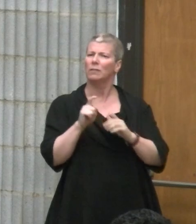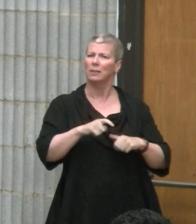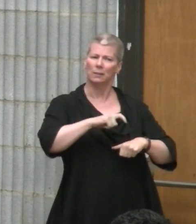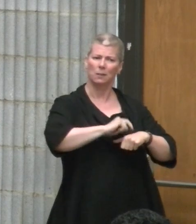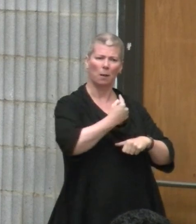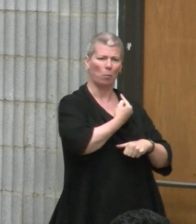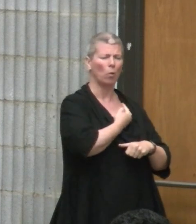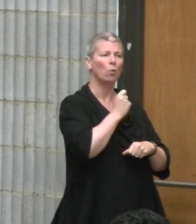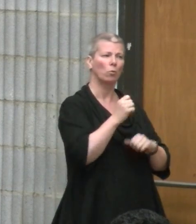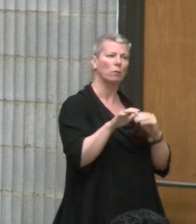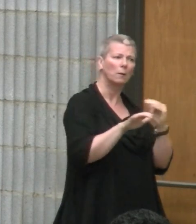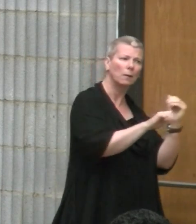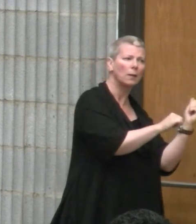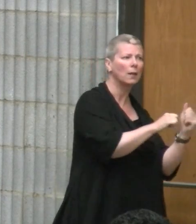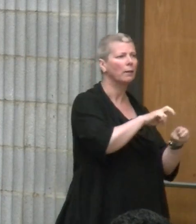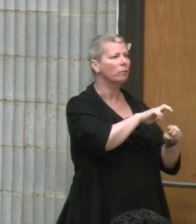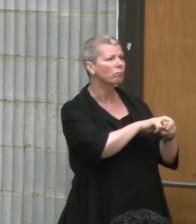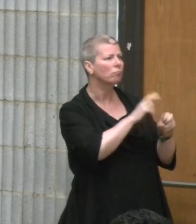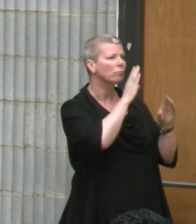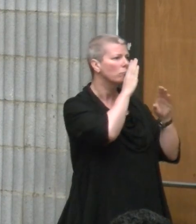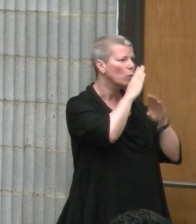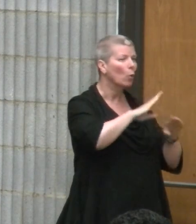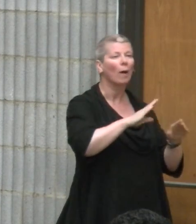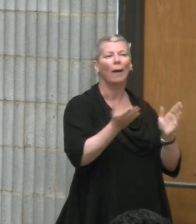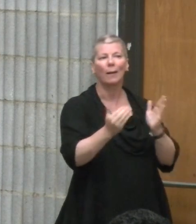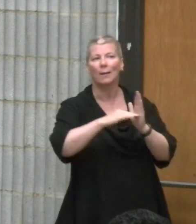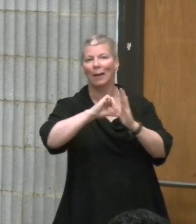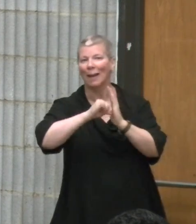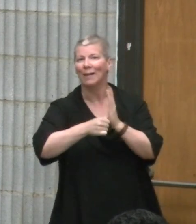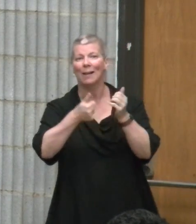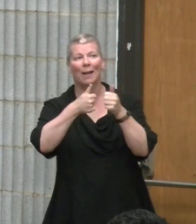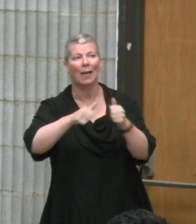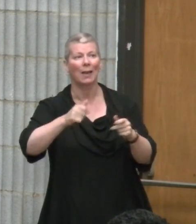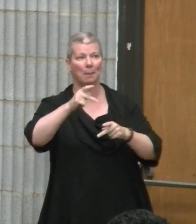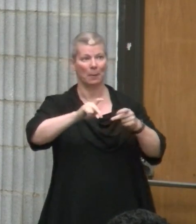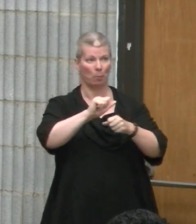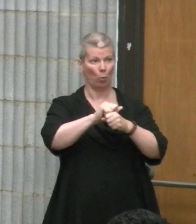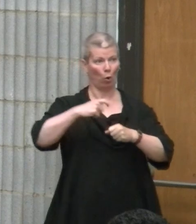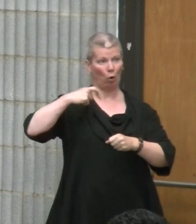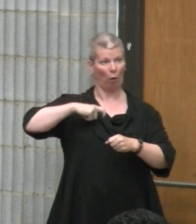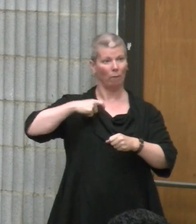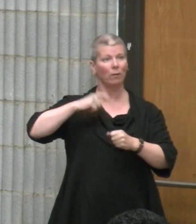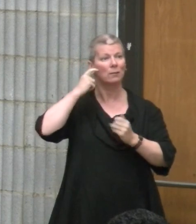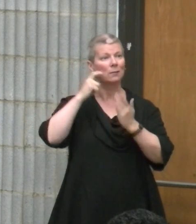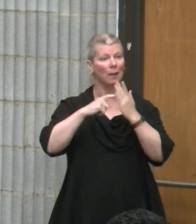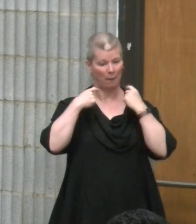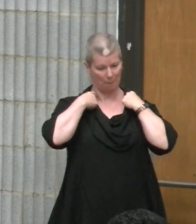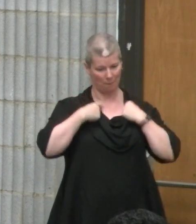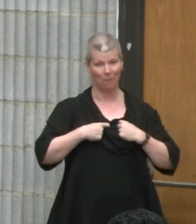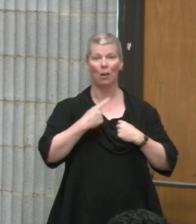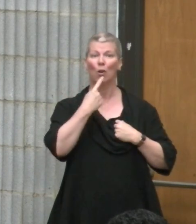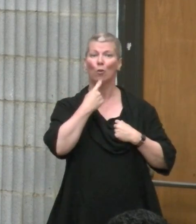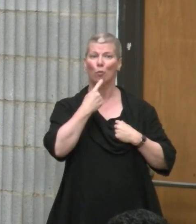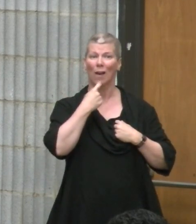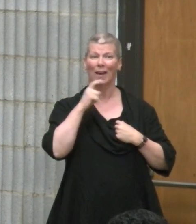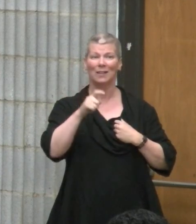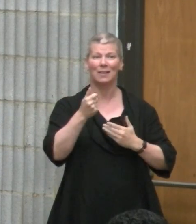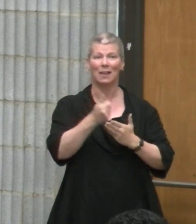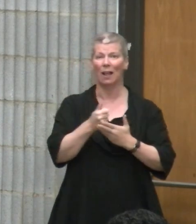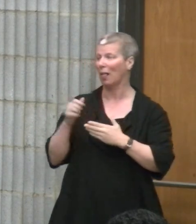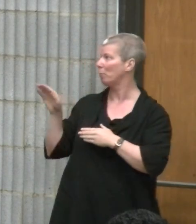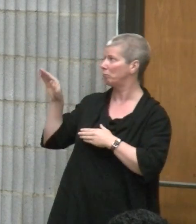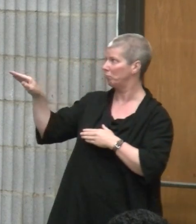at any point. And again, conference volunteers with the red lanyards, if anything's going wrong, if you need anything, come ask